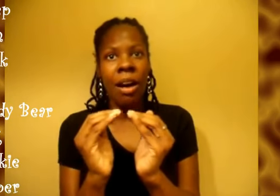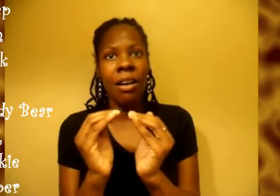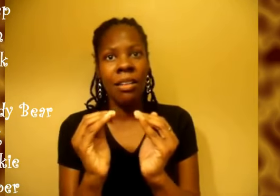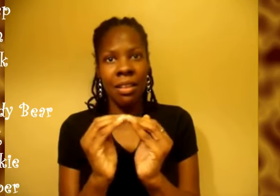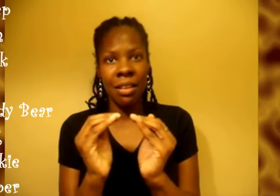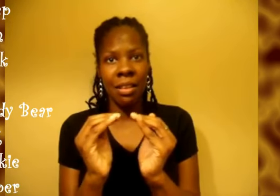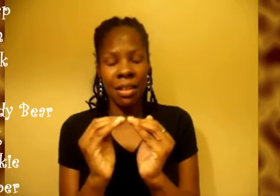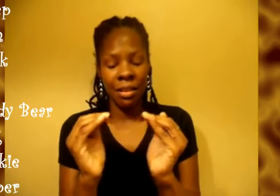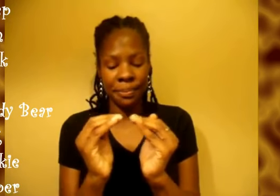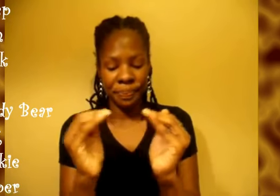ball,